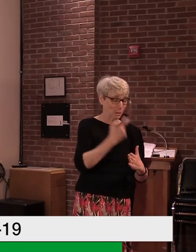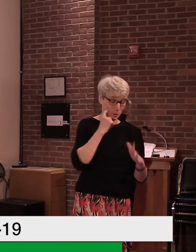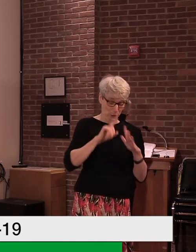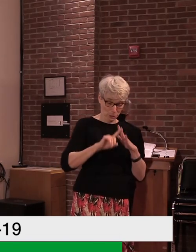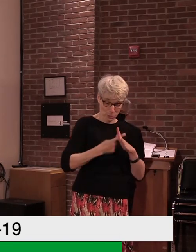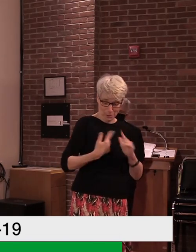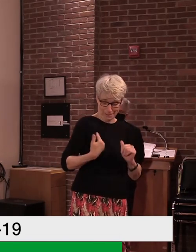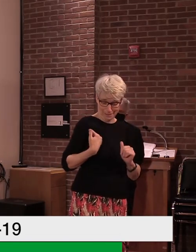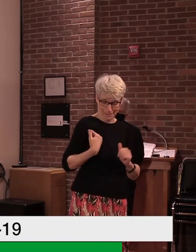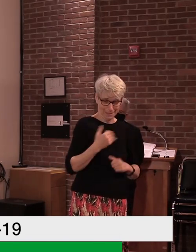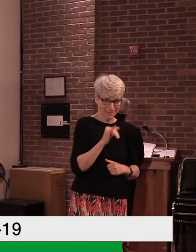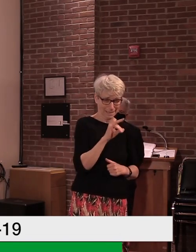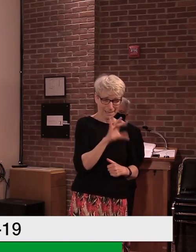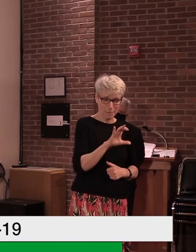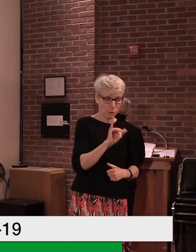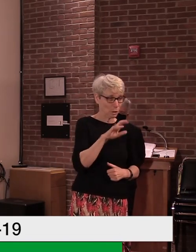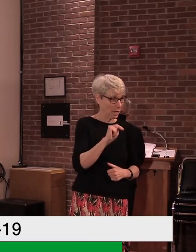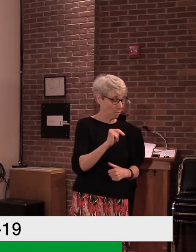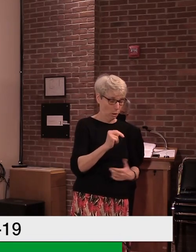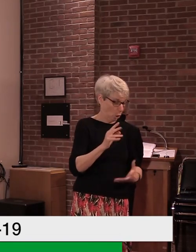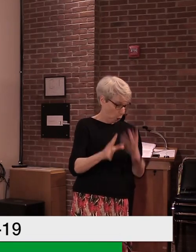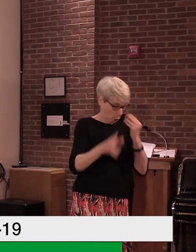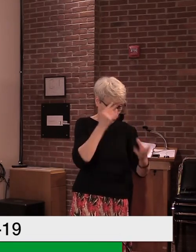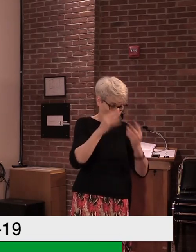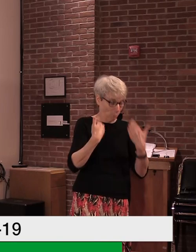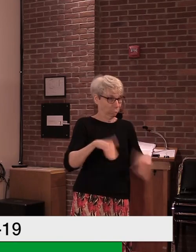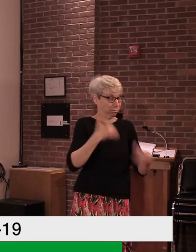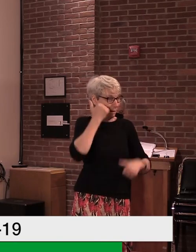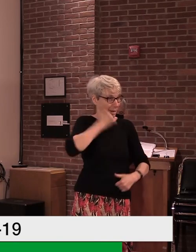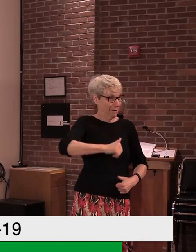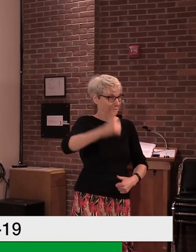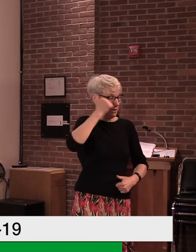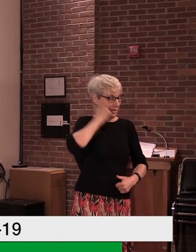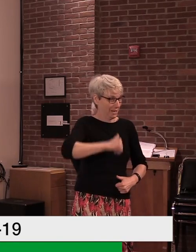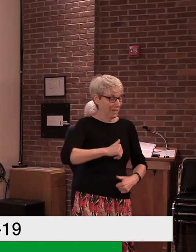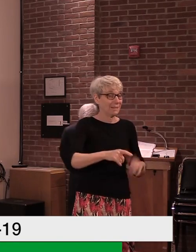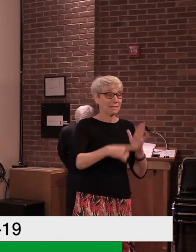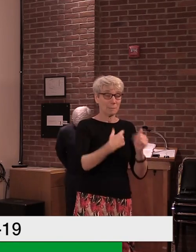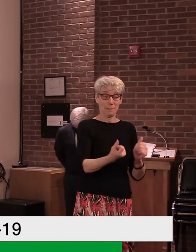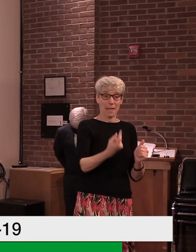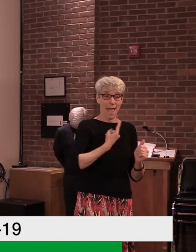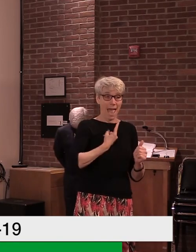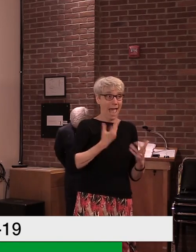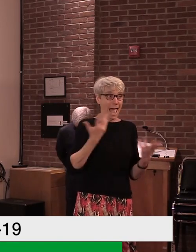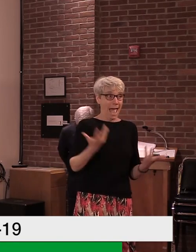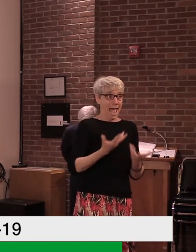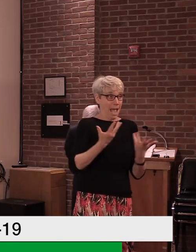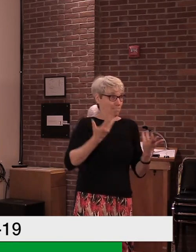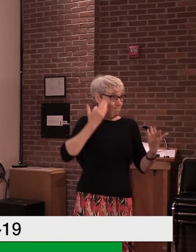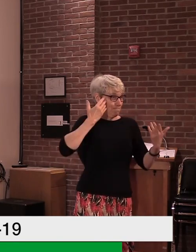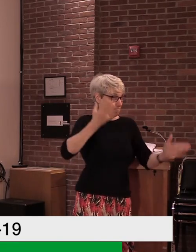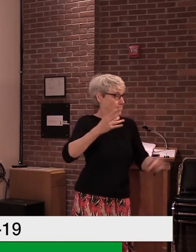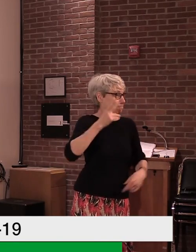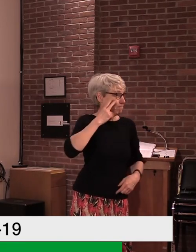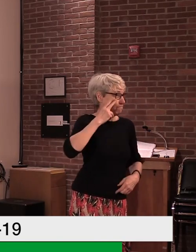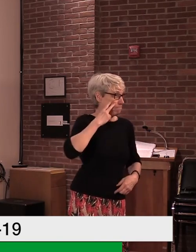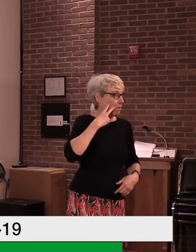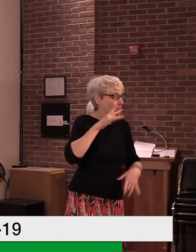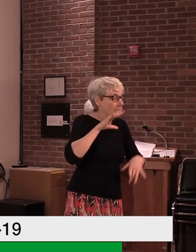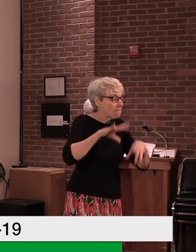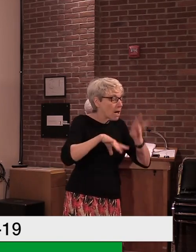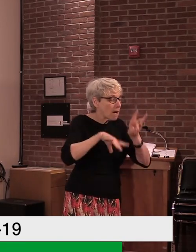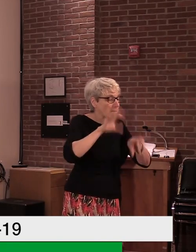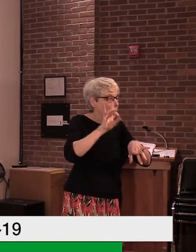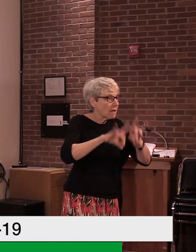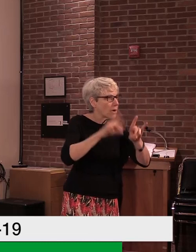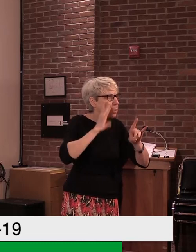fast. So again, precise answers to questions like that are evolving.